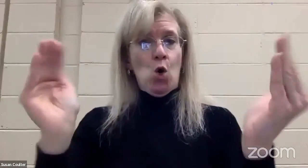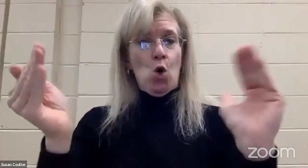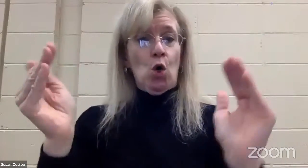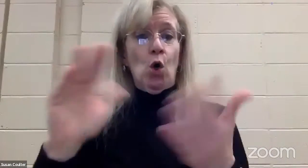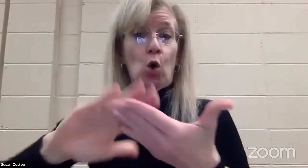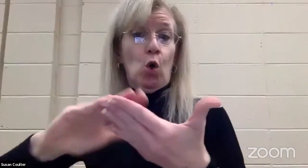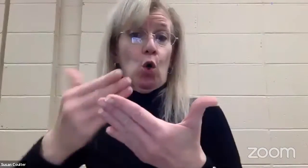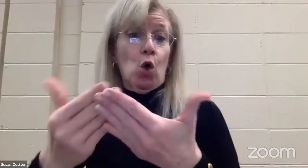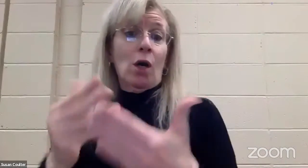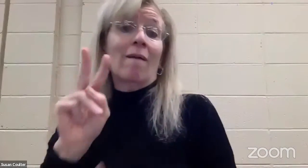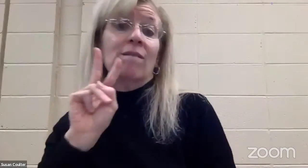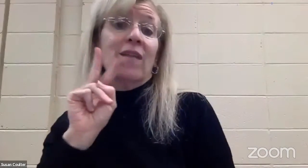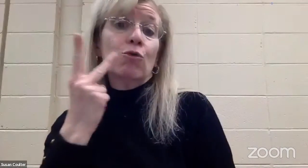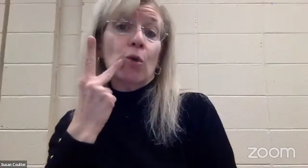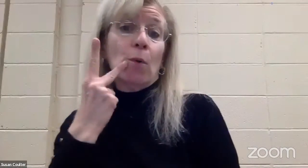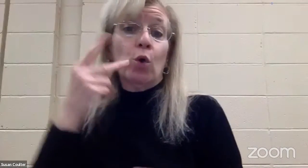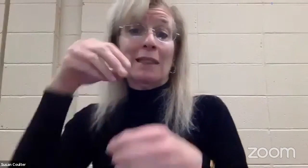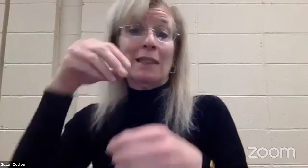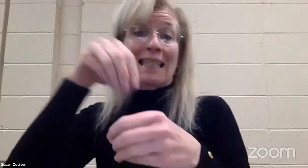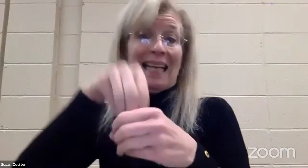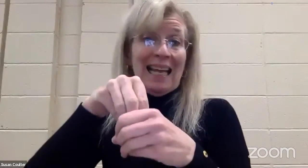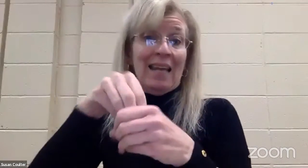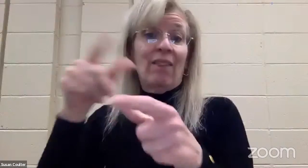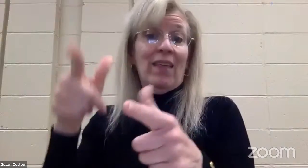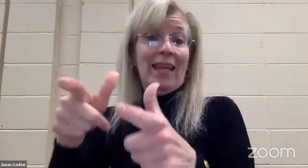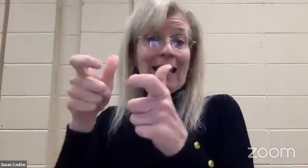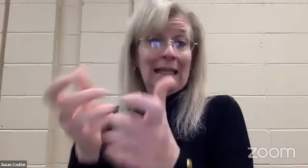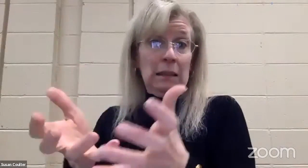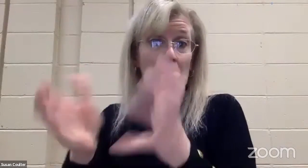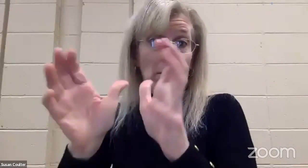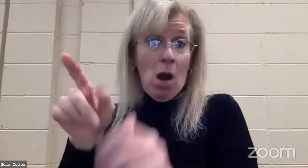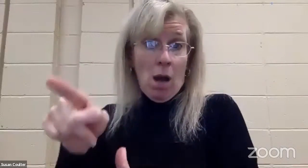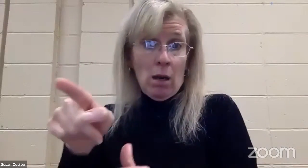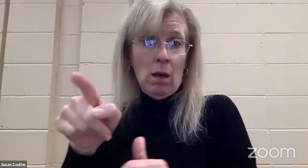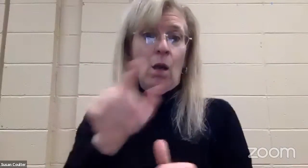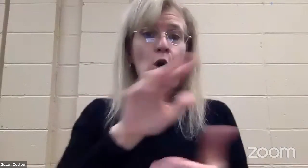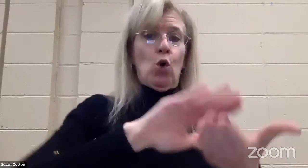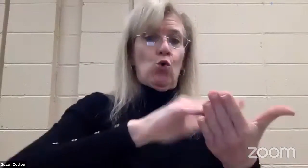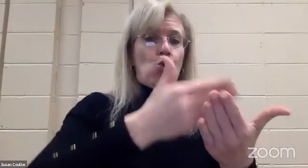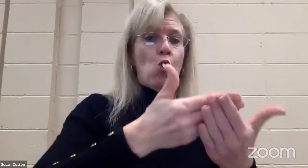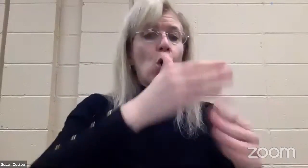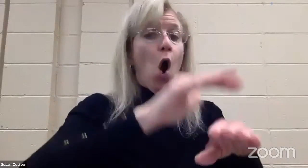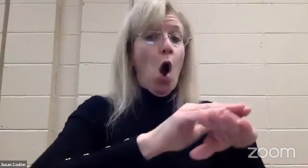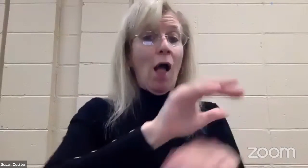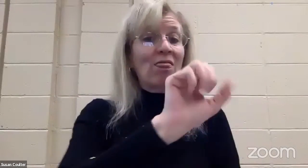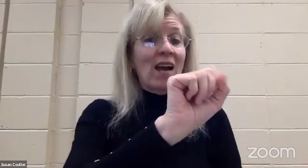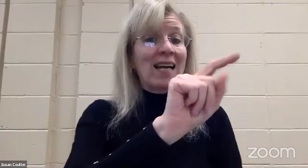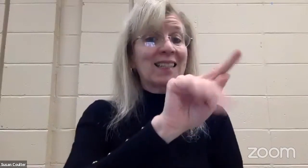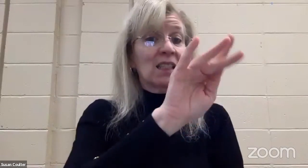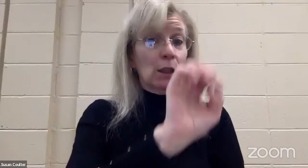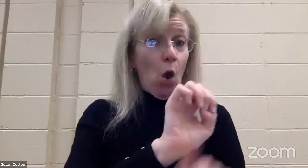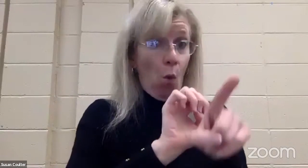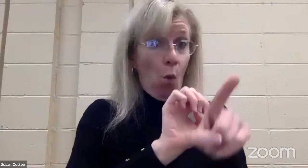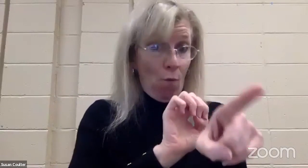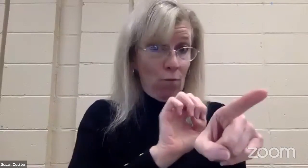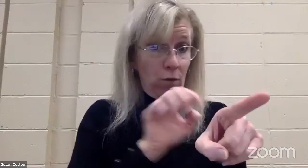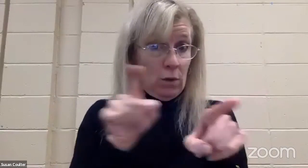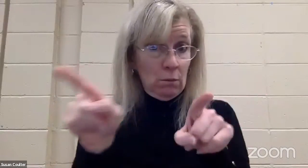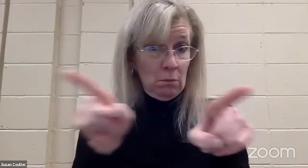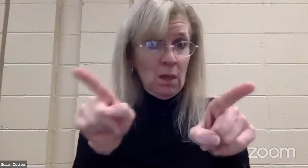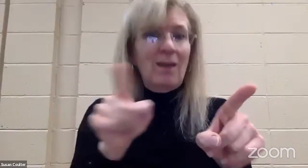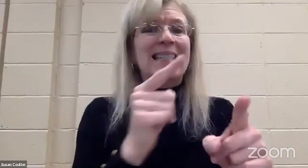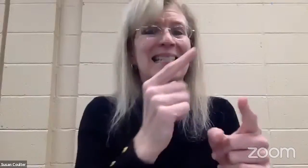compare cook vegetables in the Instant Pot, cook on the